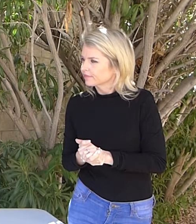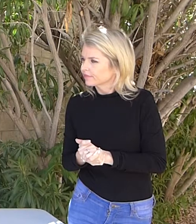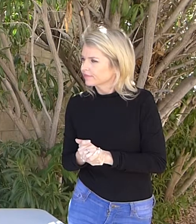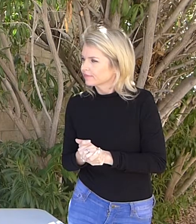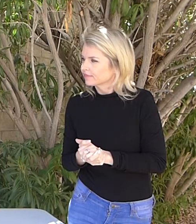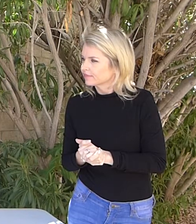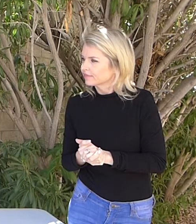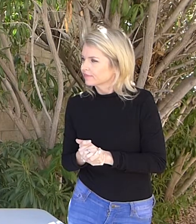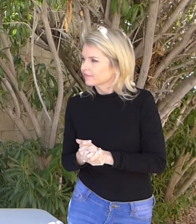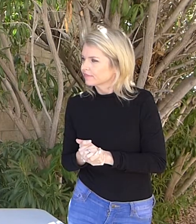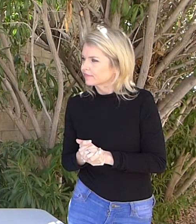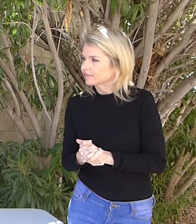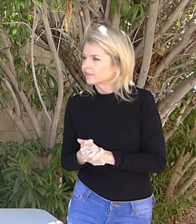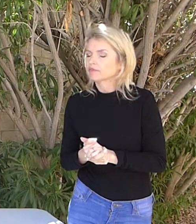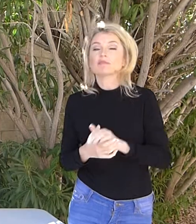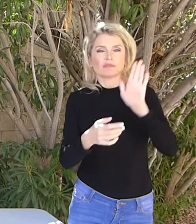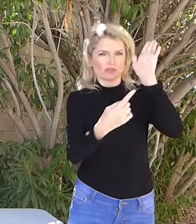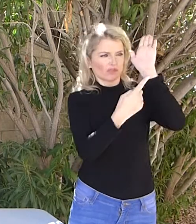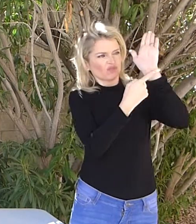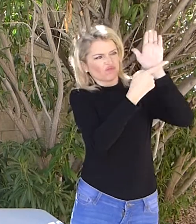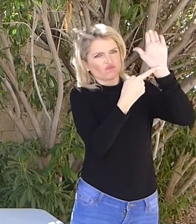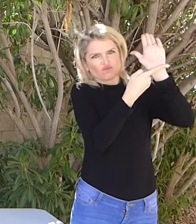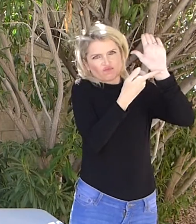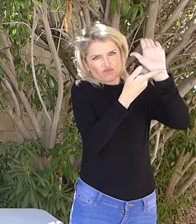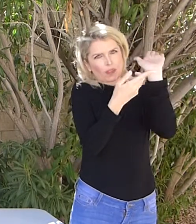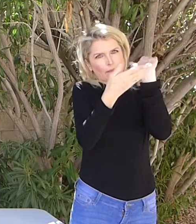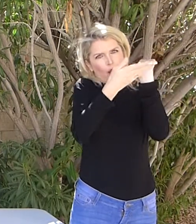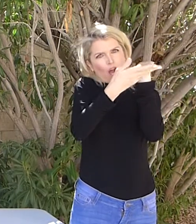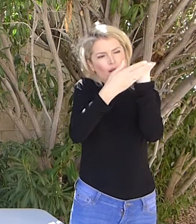And I'm going to do this edge as well.